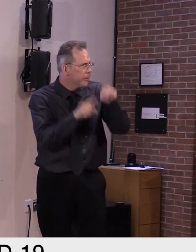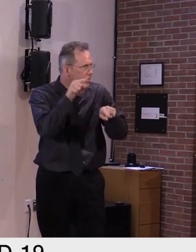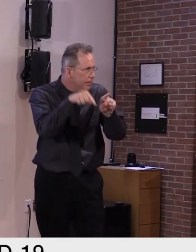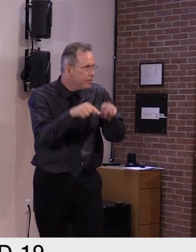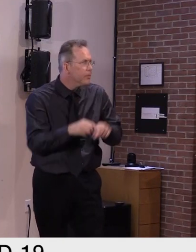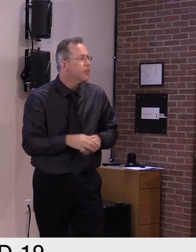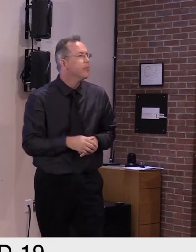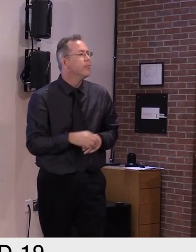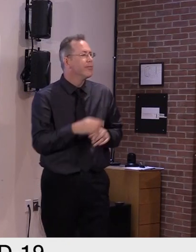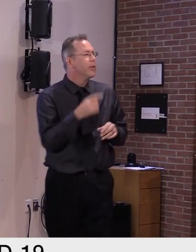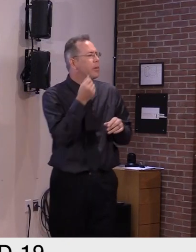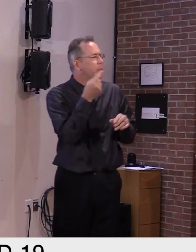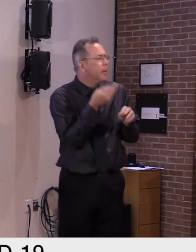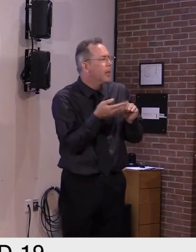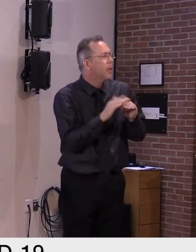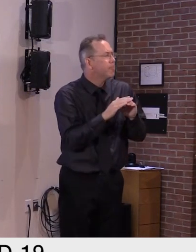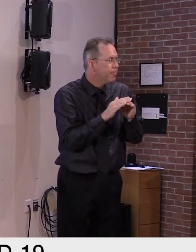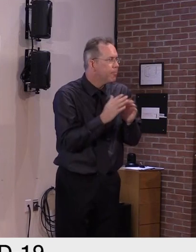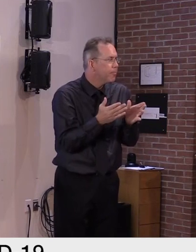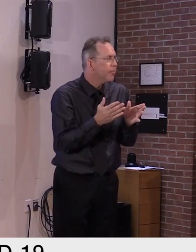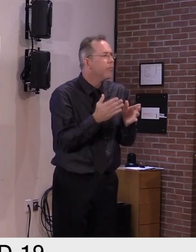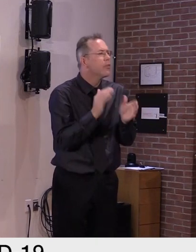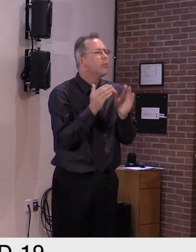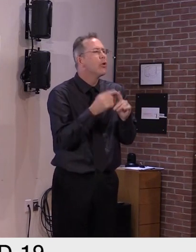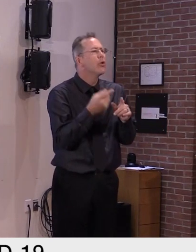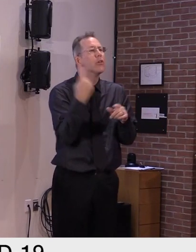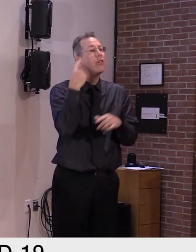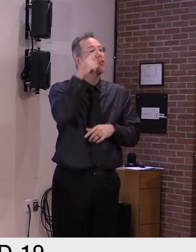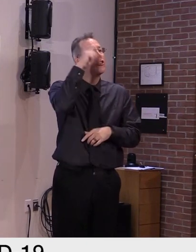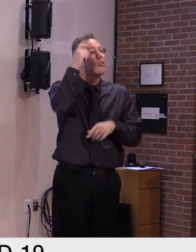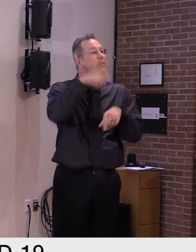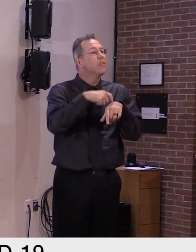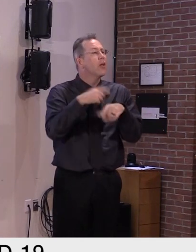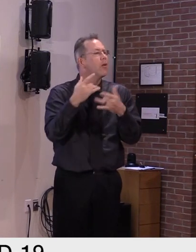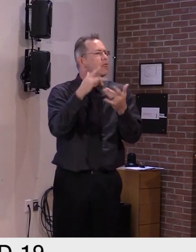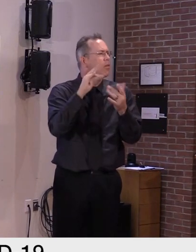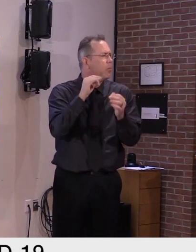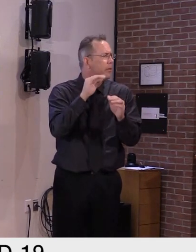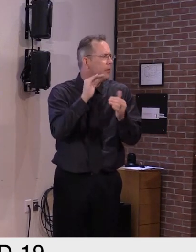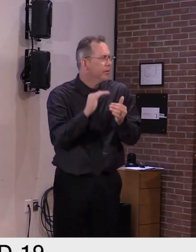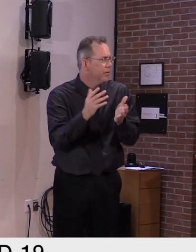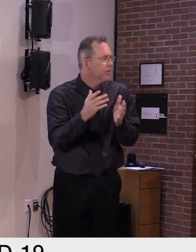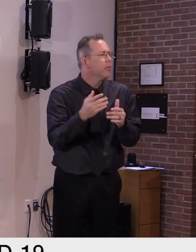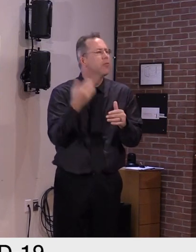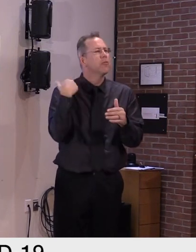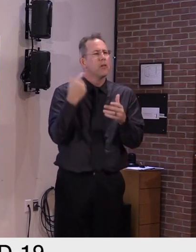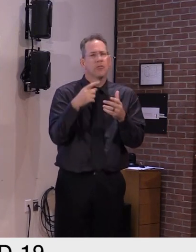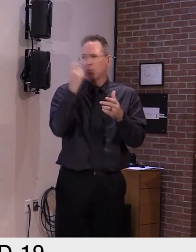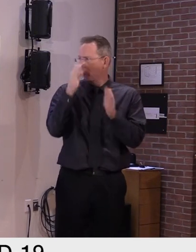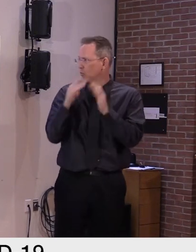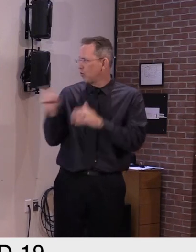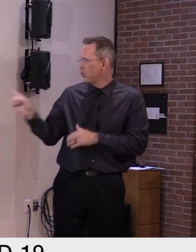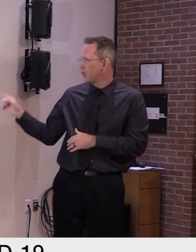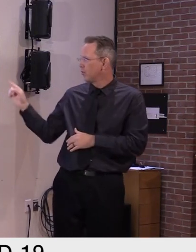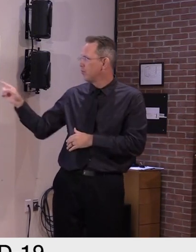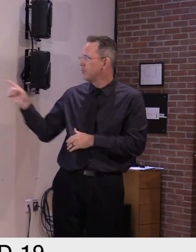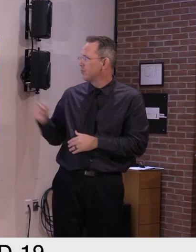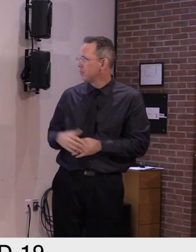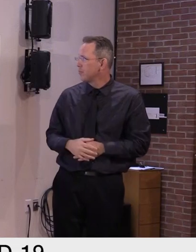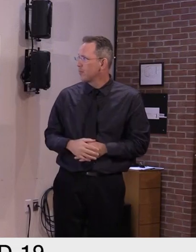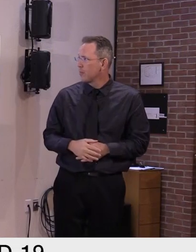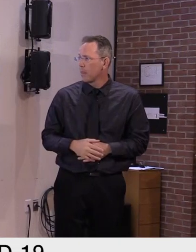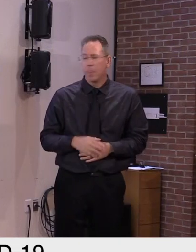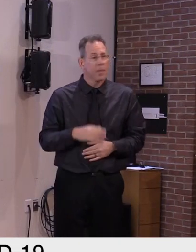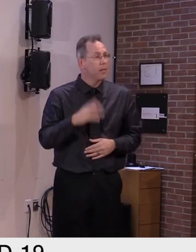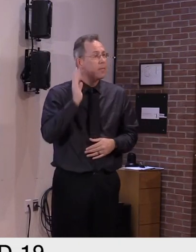to different parts of the summer and different parts of the spring as well. If we go to the next slide, you'll see that relative change